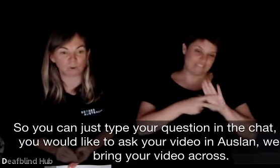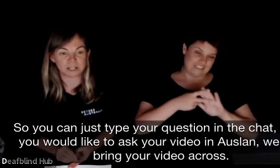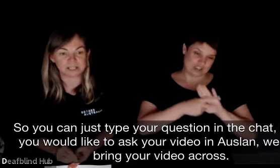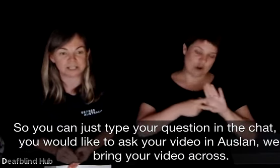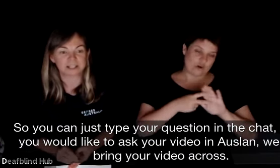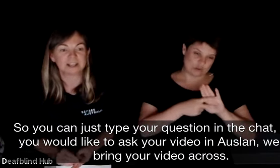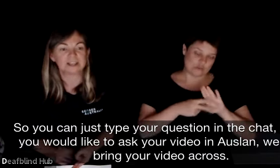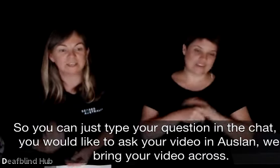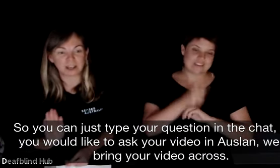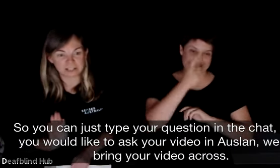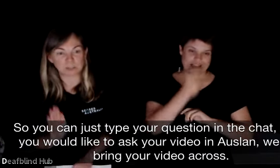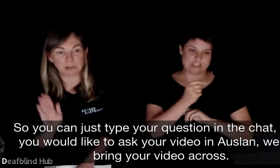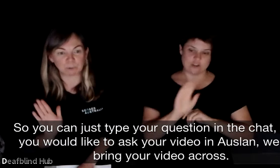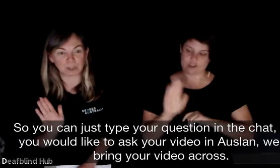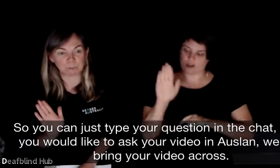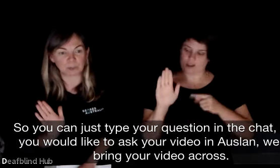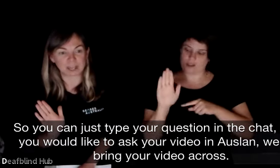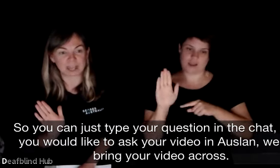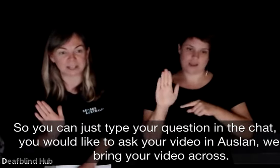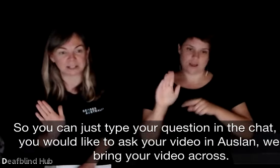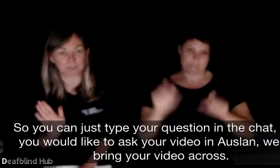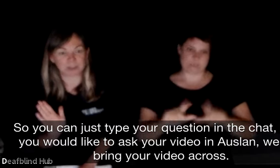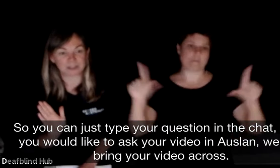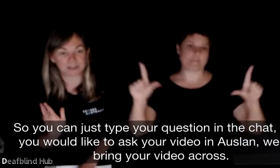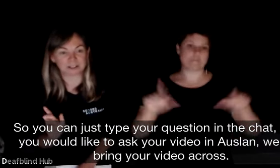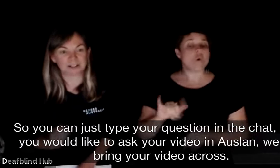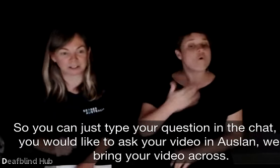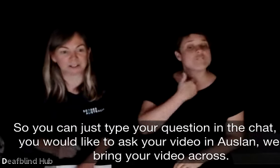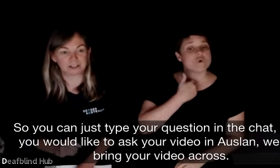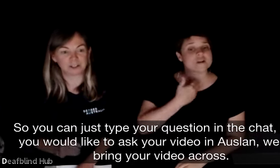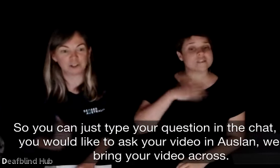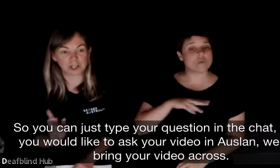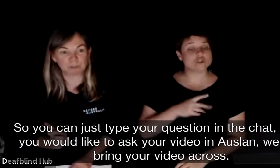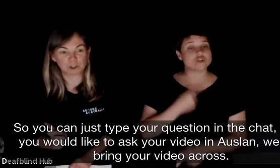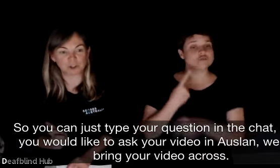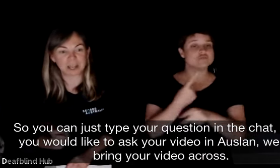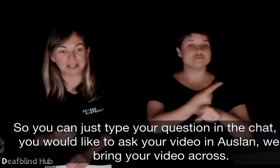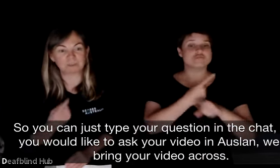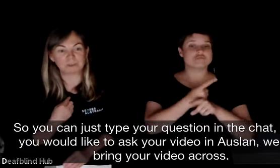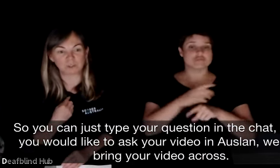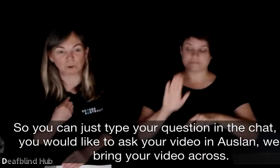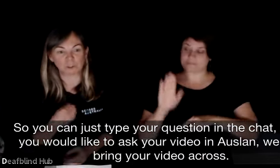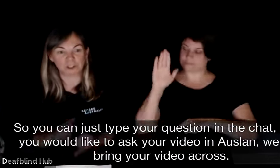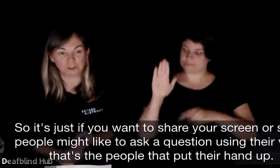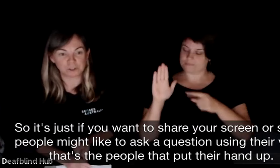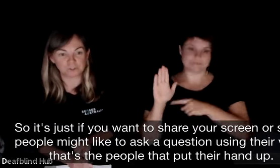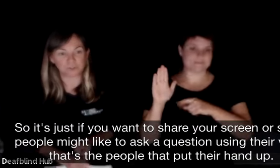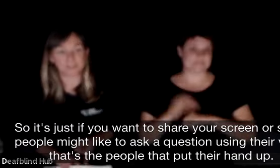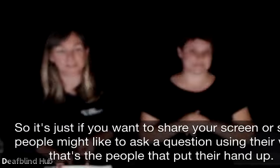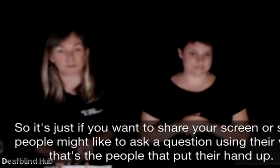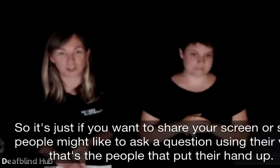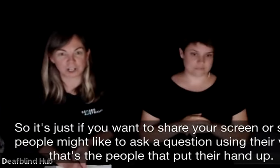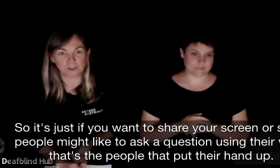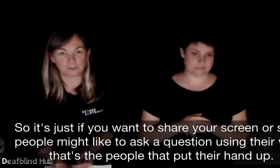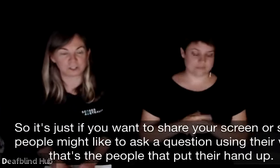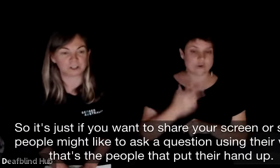their voice. That's the people that put their hand up. You just put your hand up if you want to use your